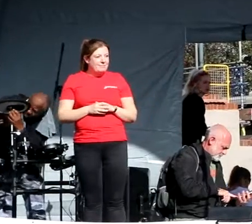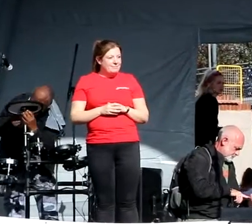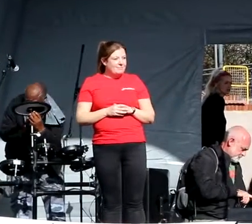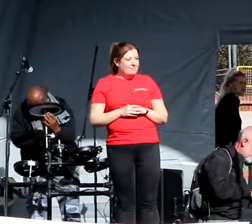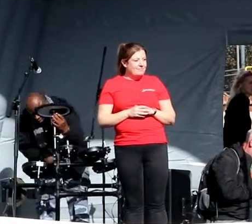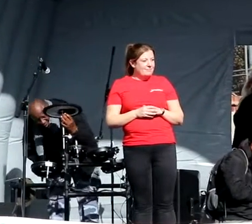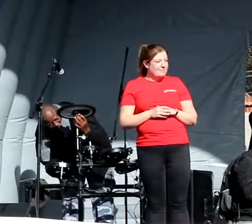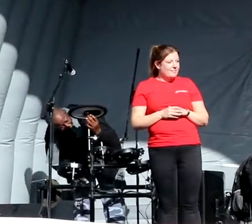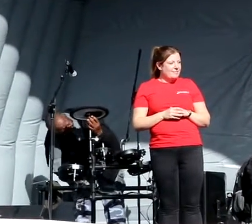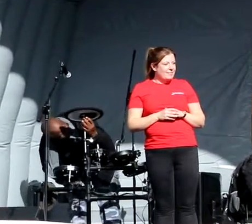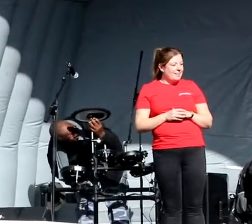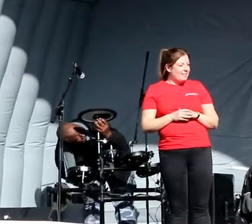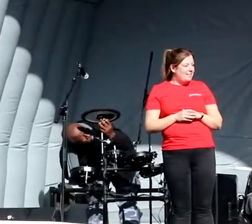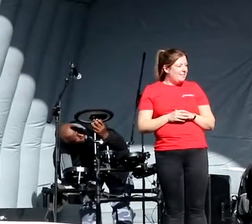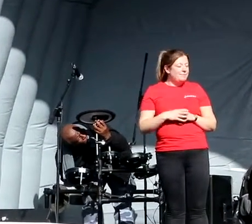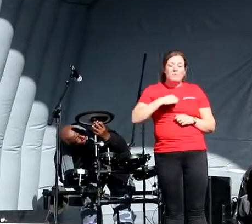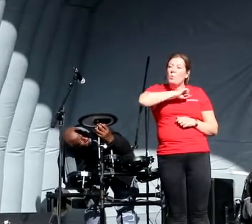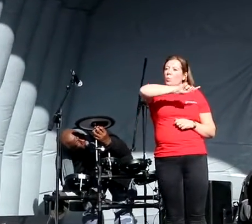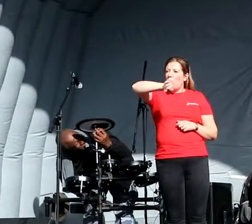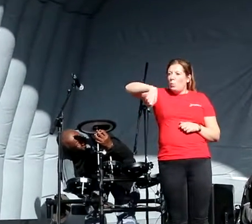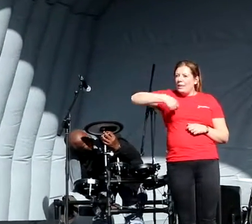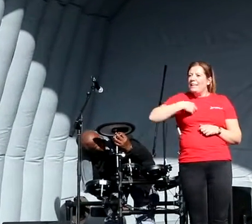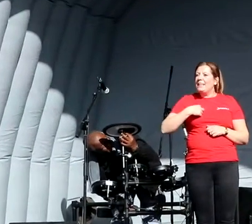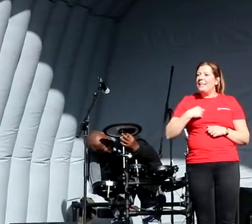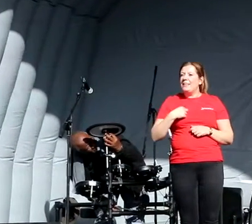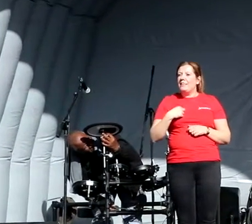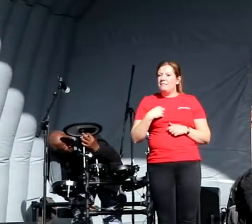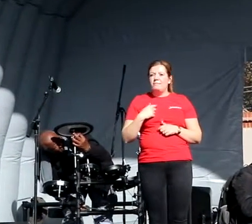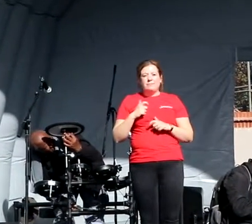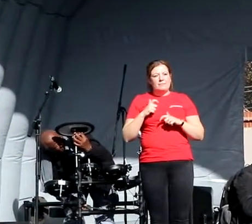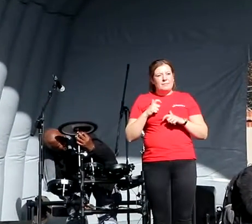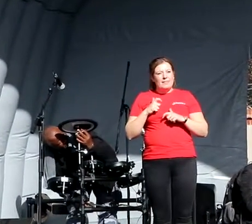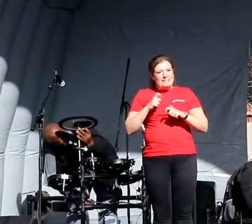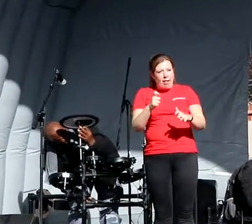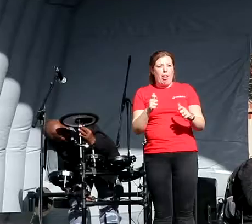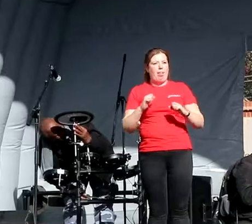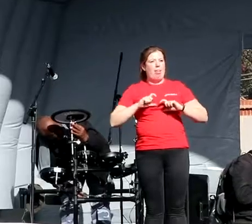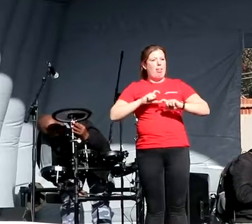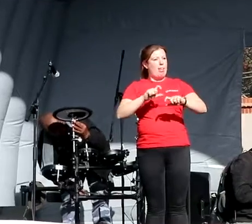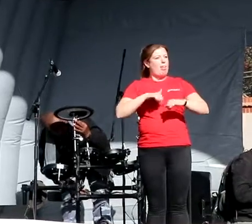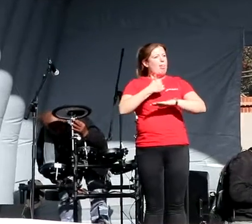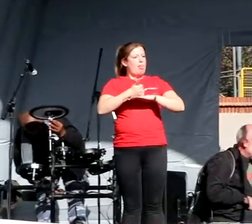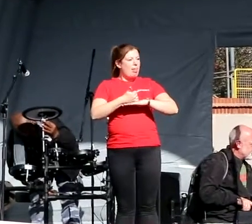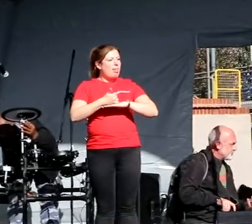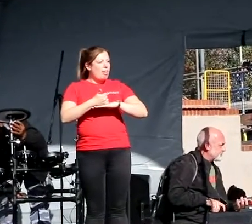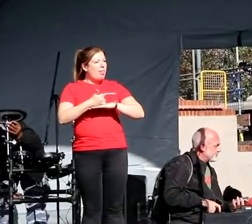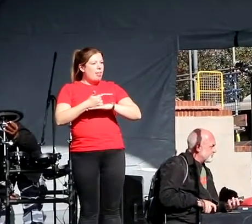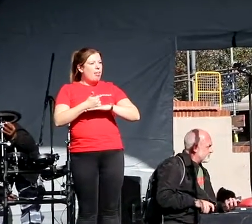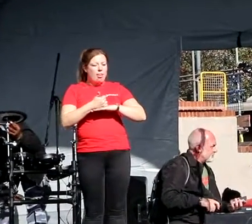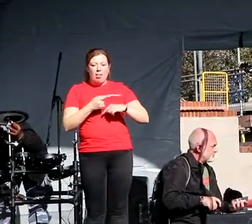We are still here! We